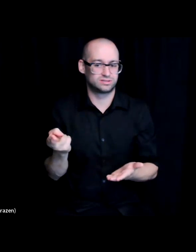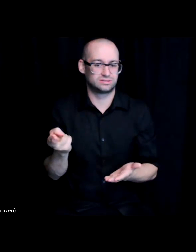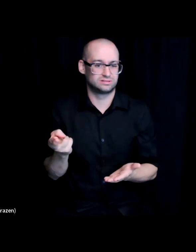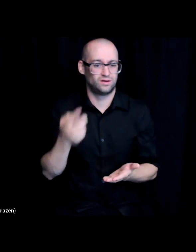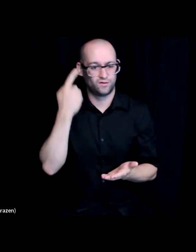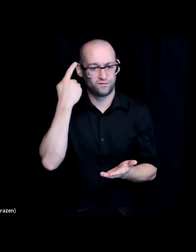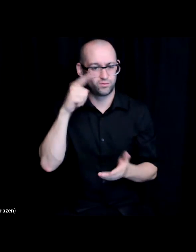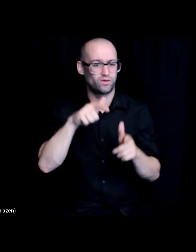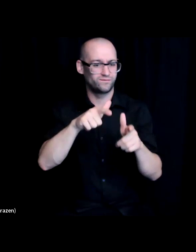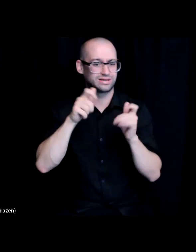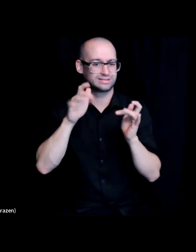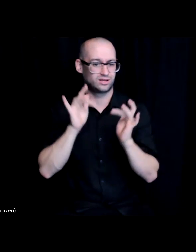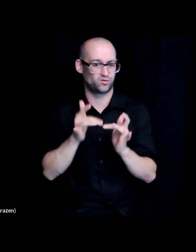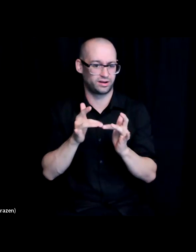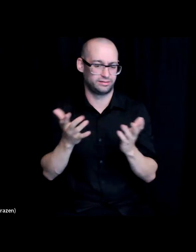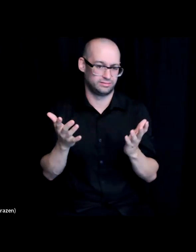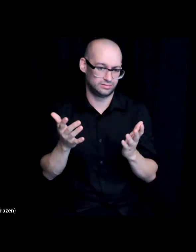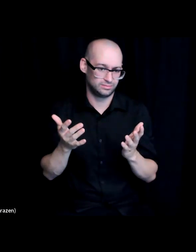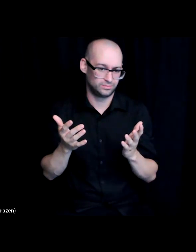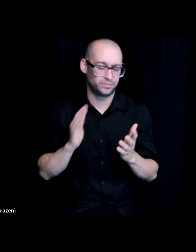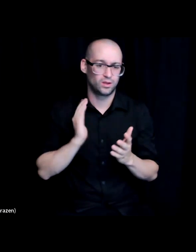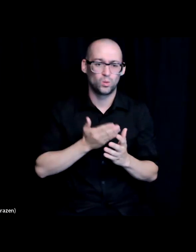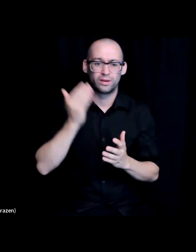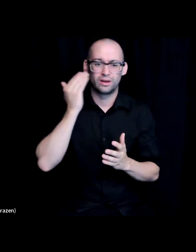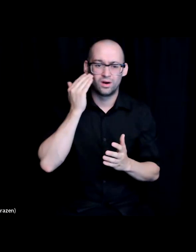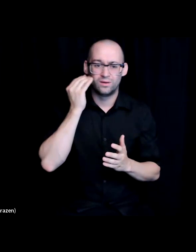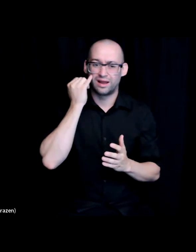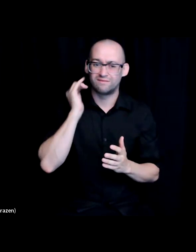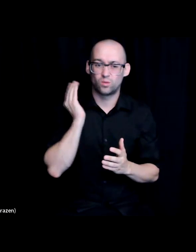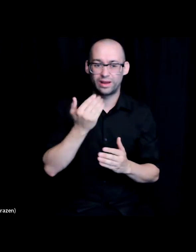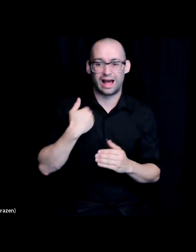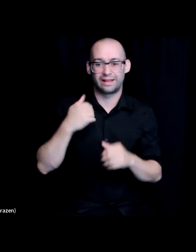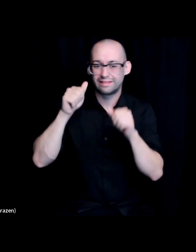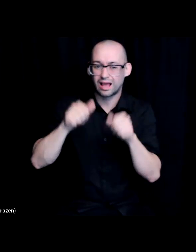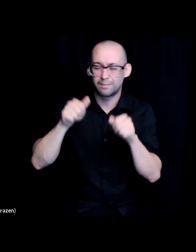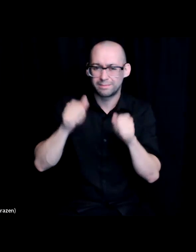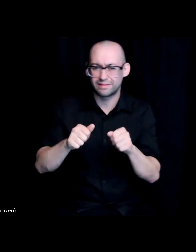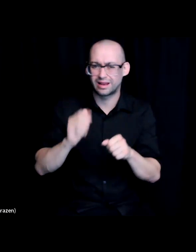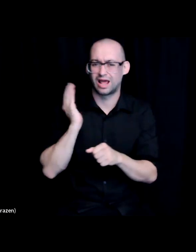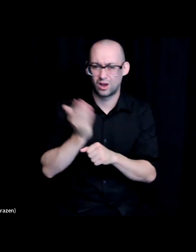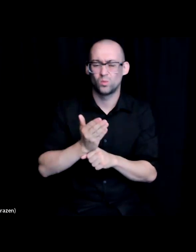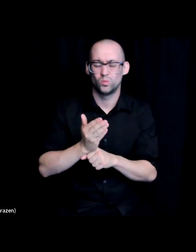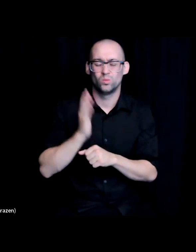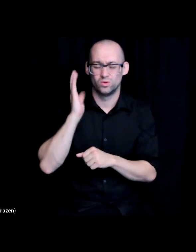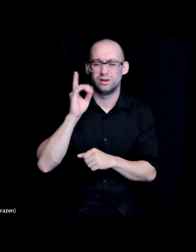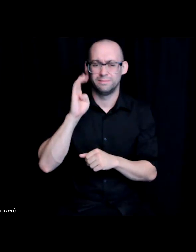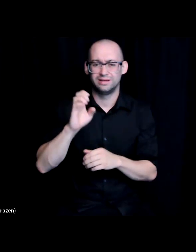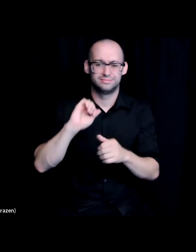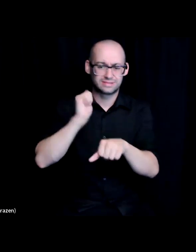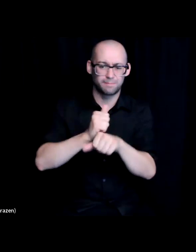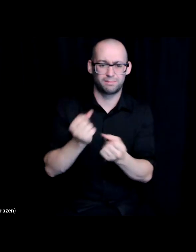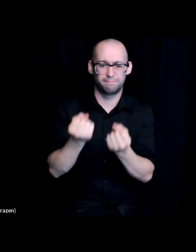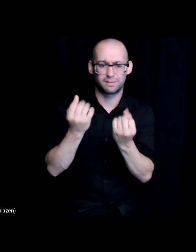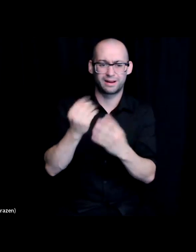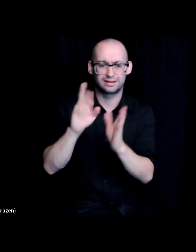for broadband. We know that if we had the capability, we would be putting multiple sensors in